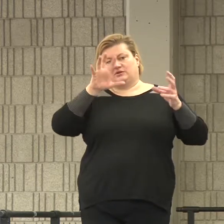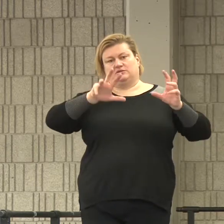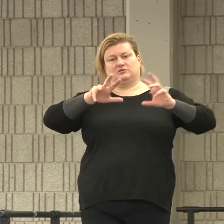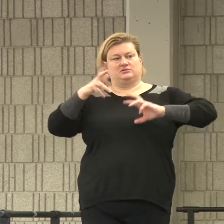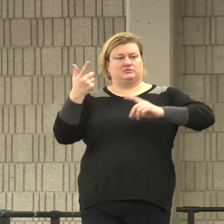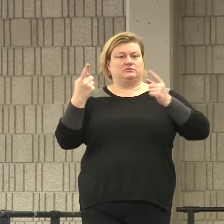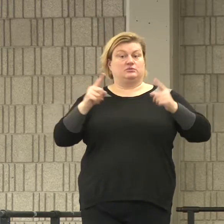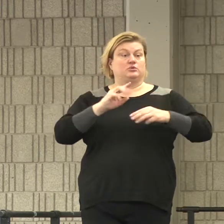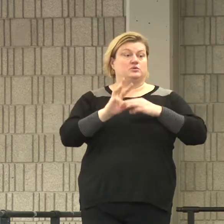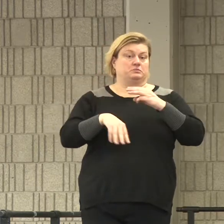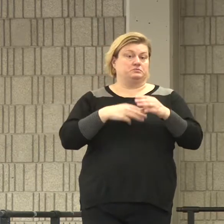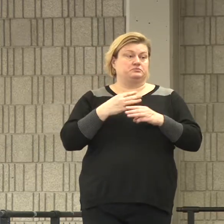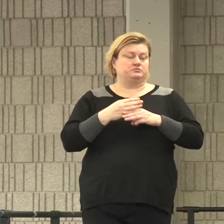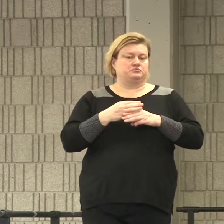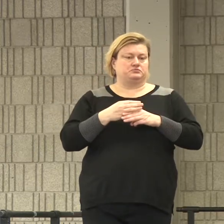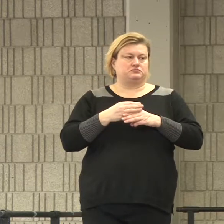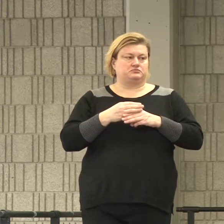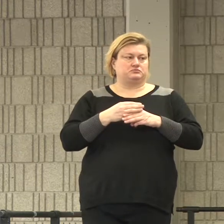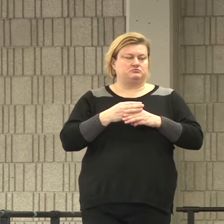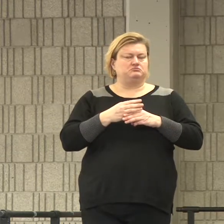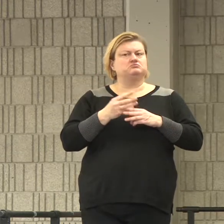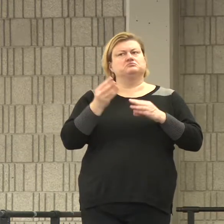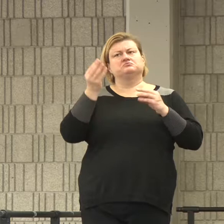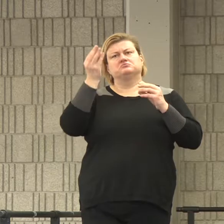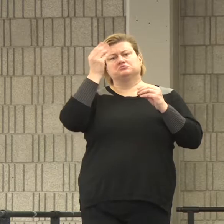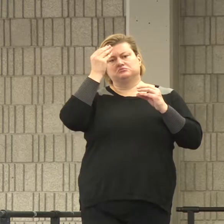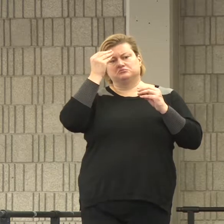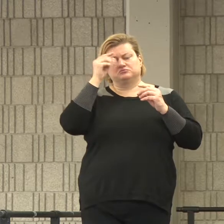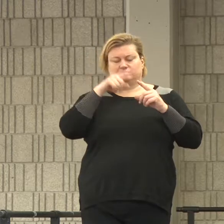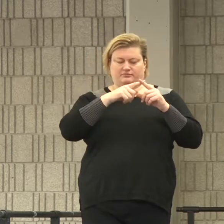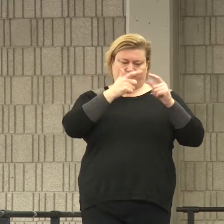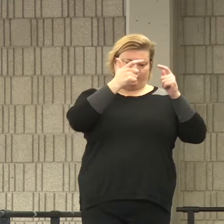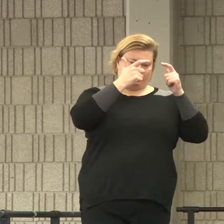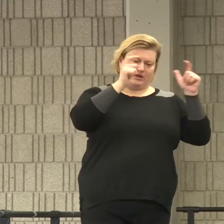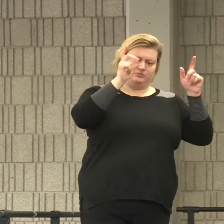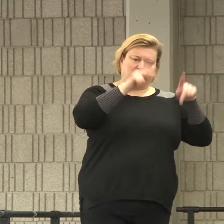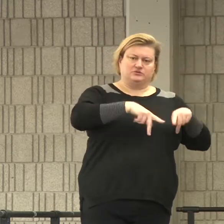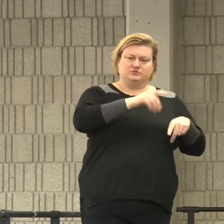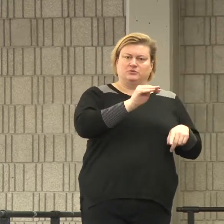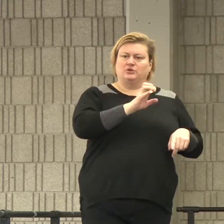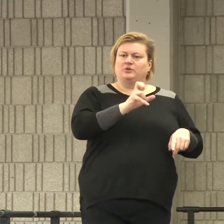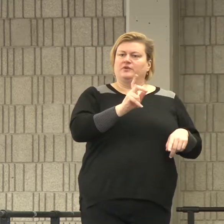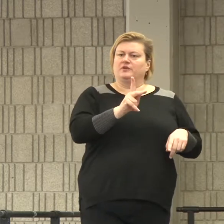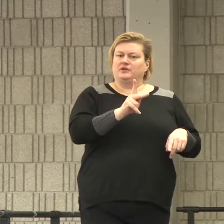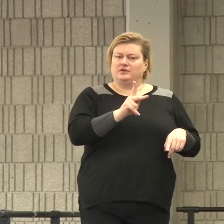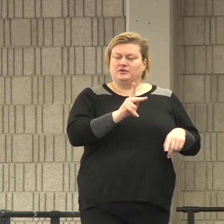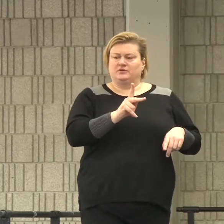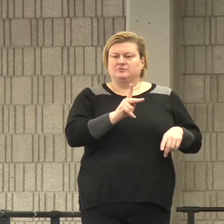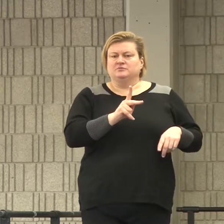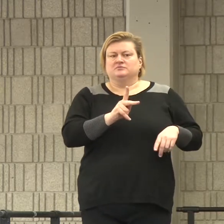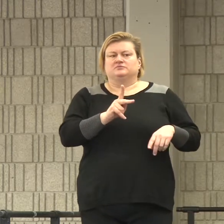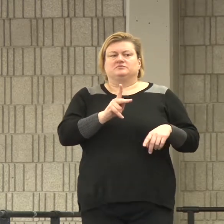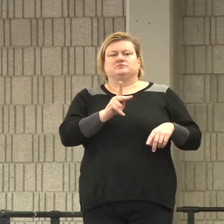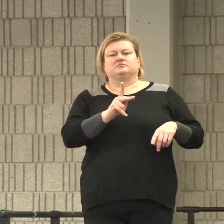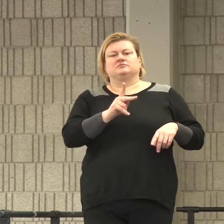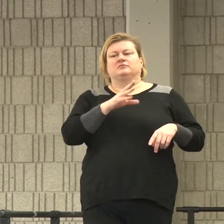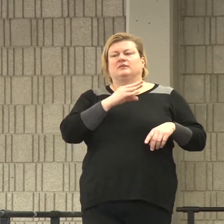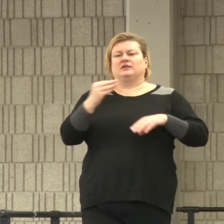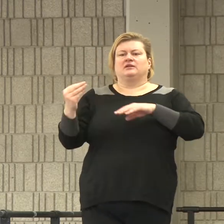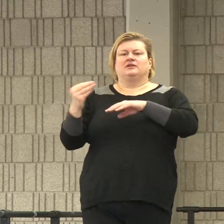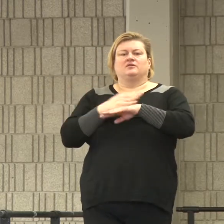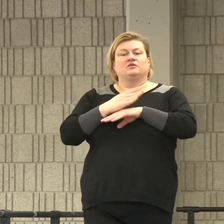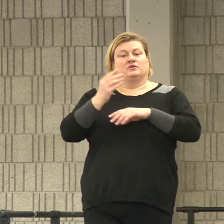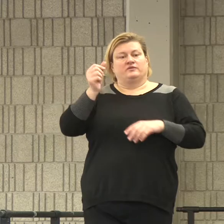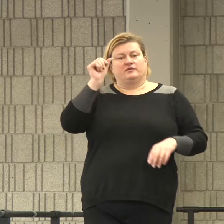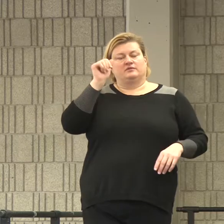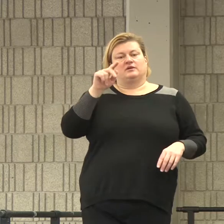incident. And I thought to myself, then thinking about the greatness of Martin Luther King and the